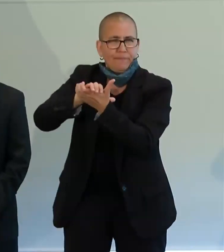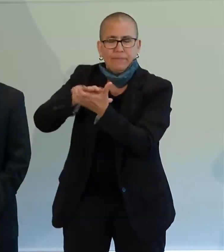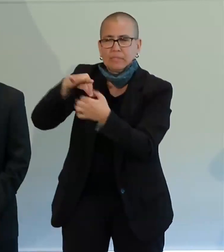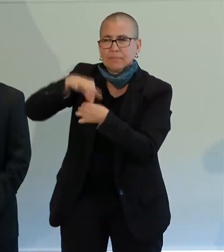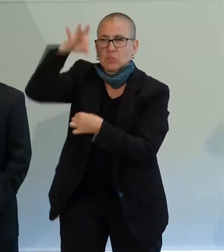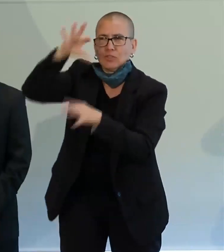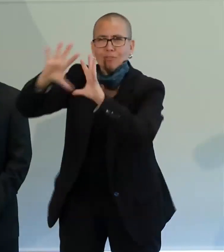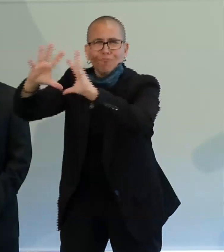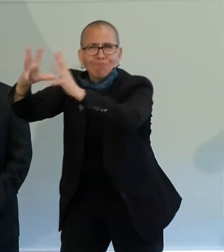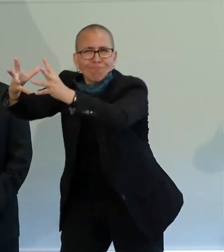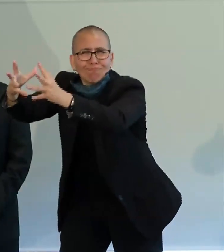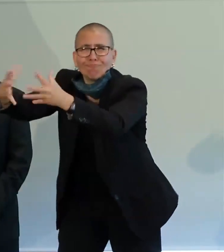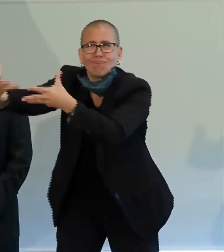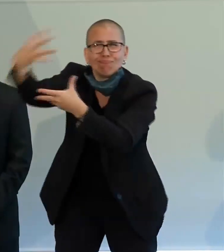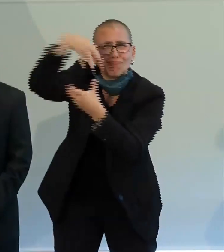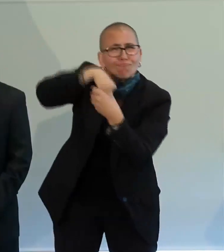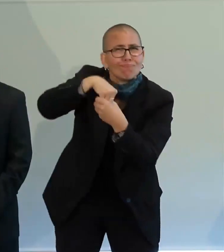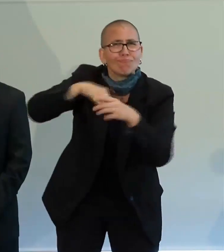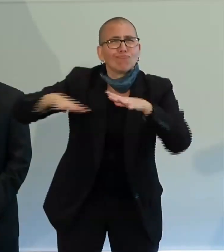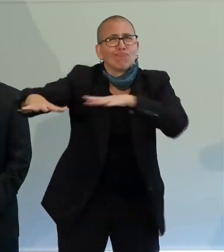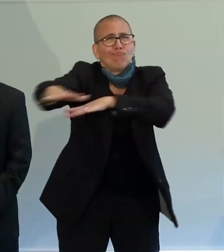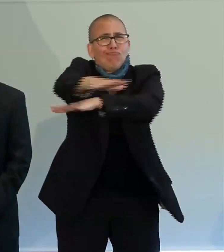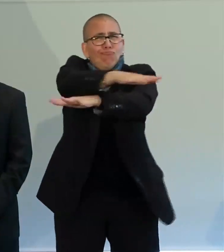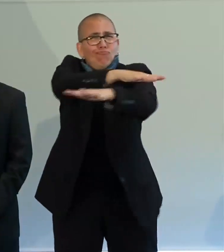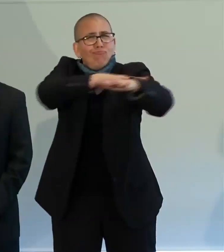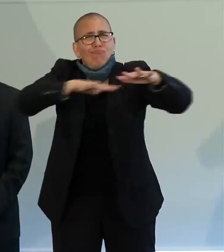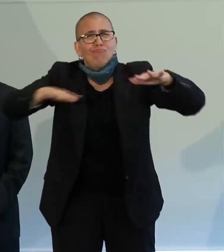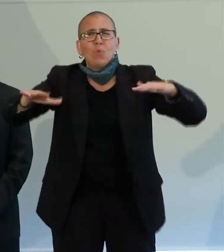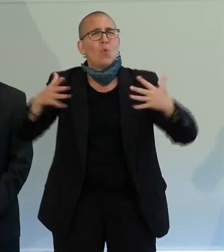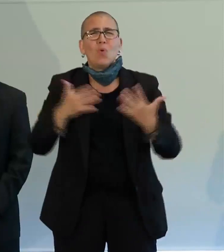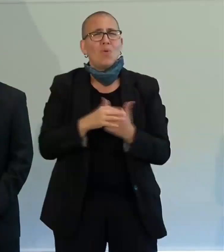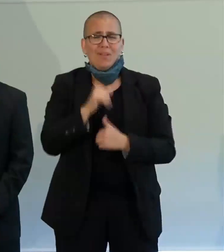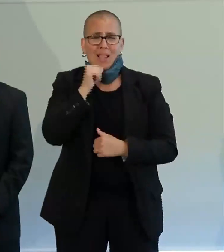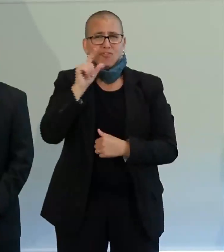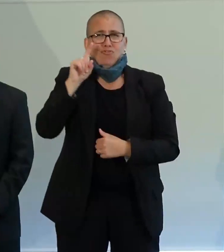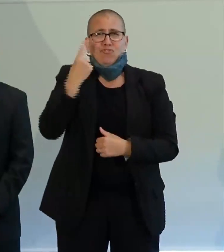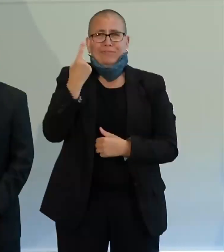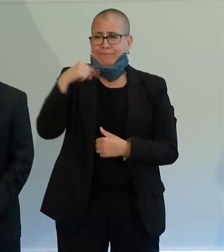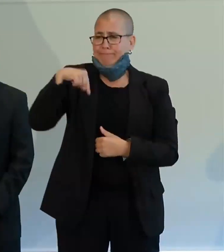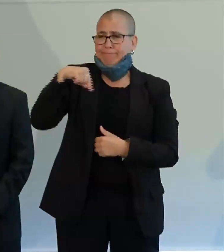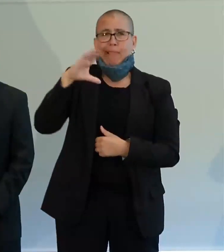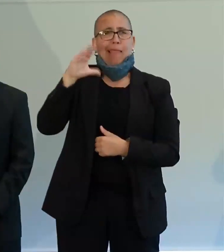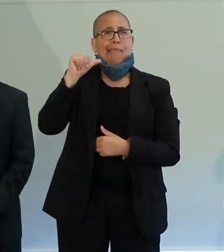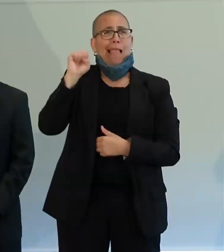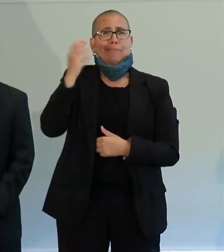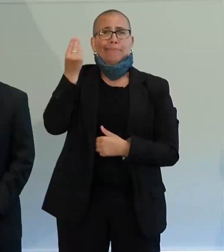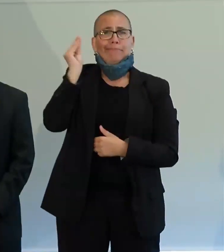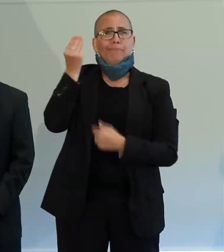everybody. There's a lot more to do than just this case, and we ask people to do that.